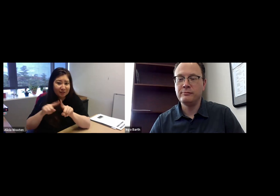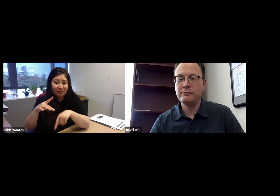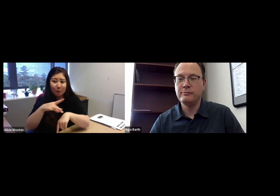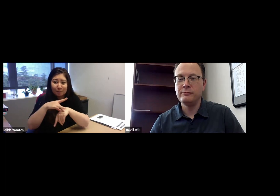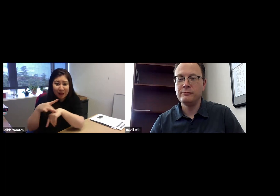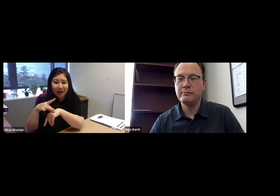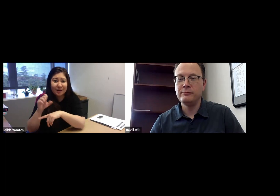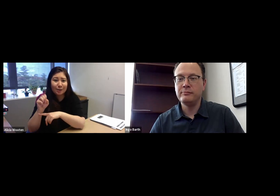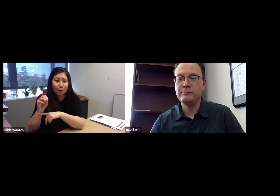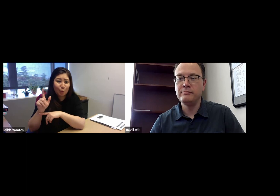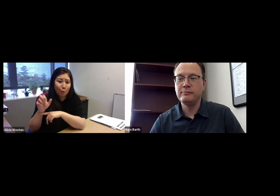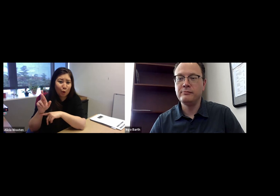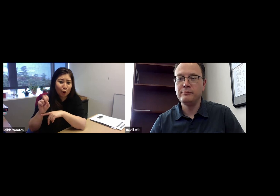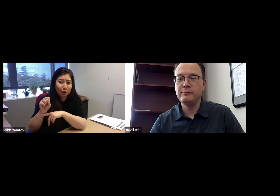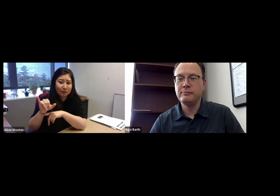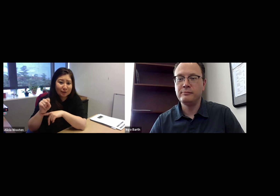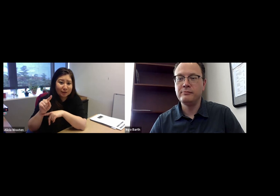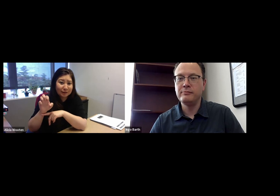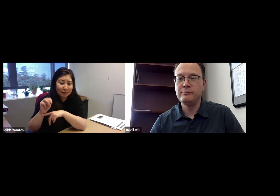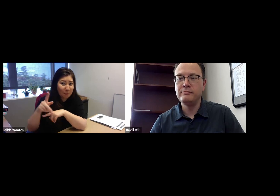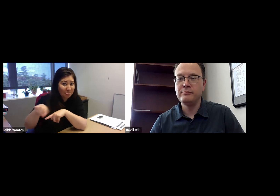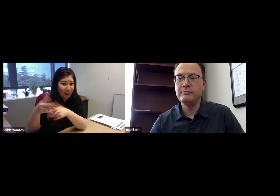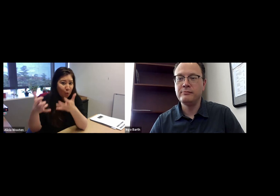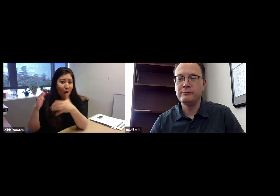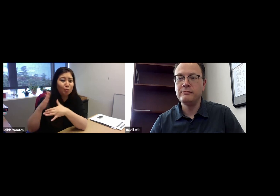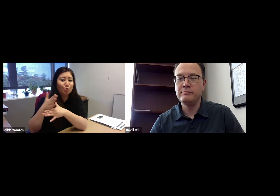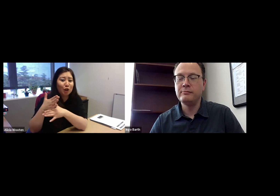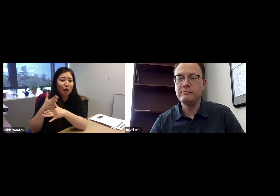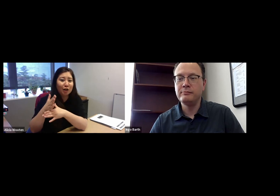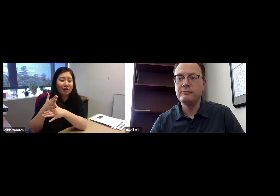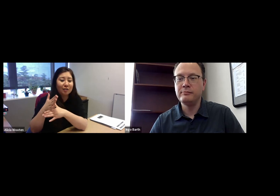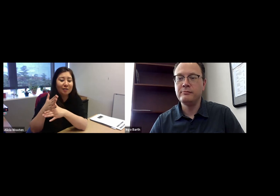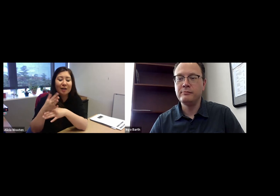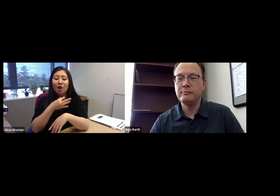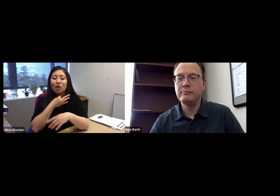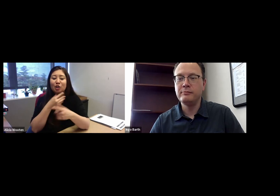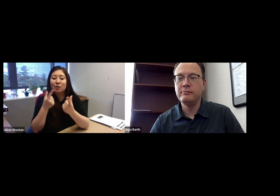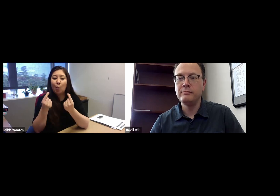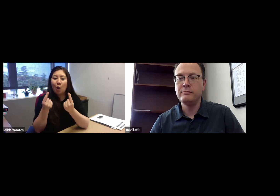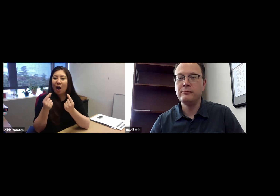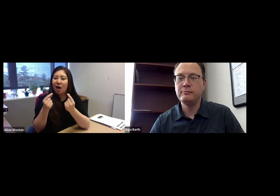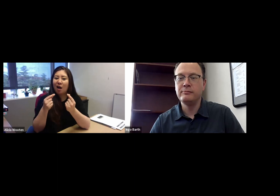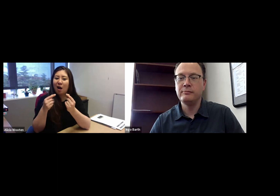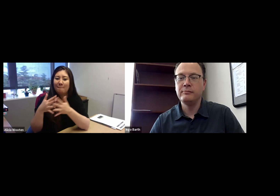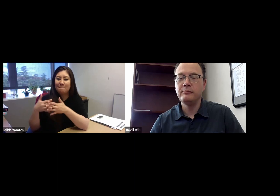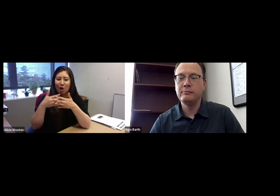solar system. So, but I am curious as we watch this one, does anybody have